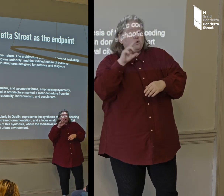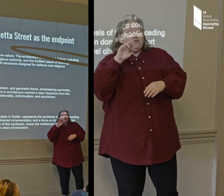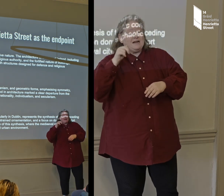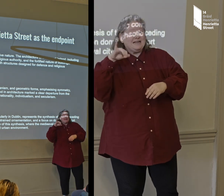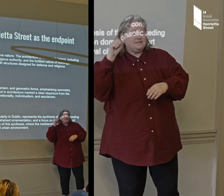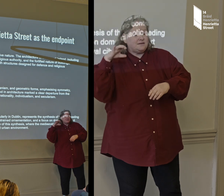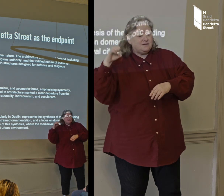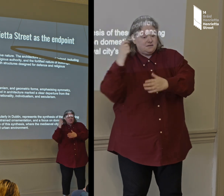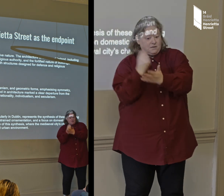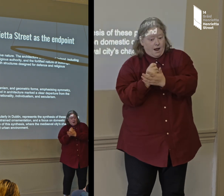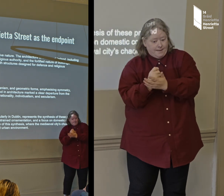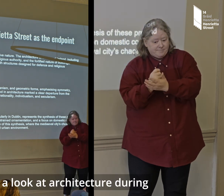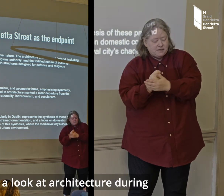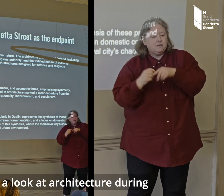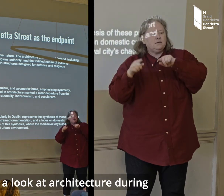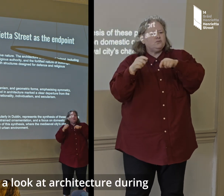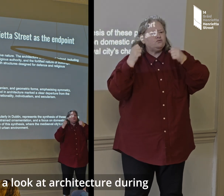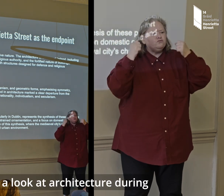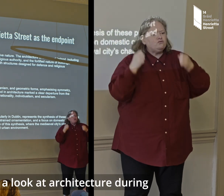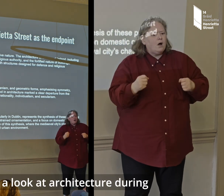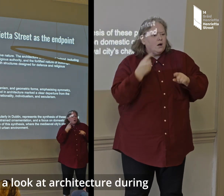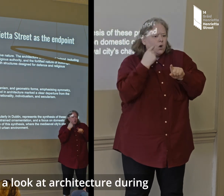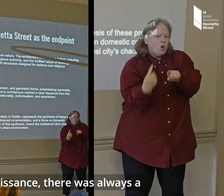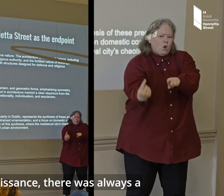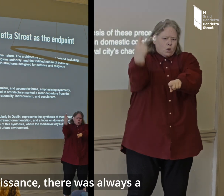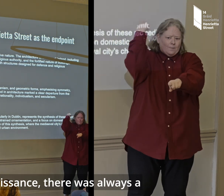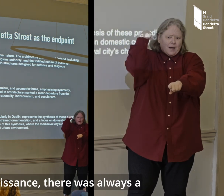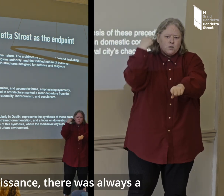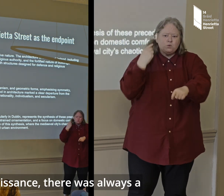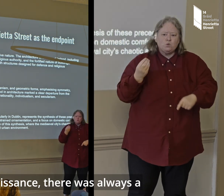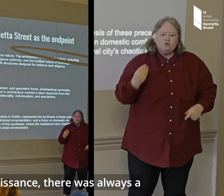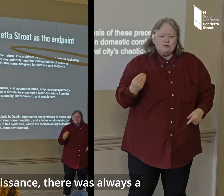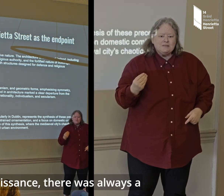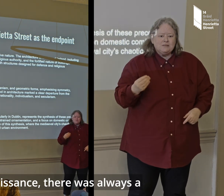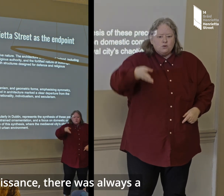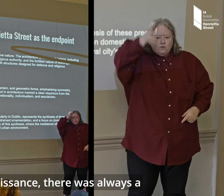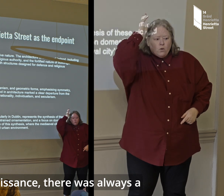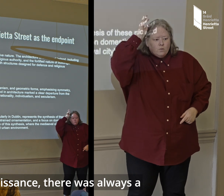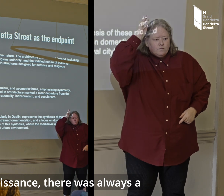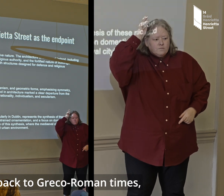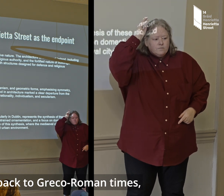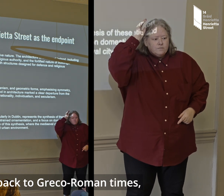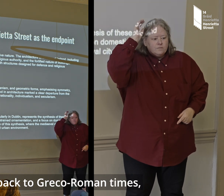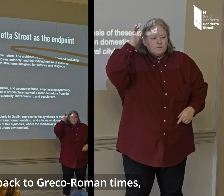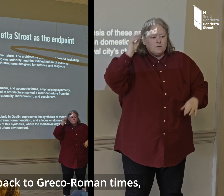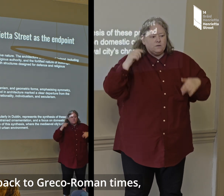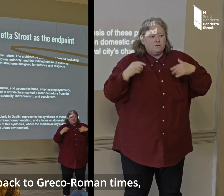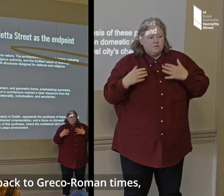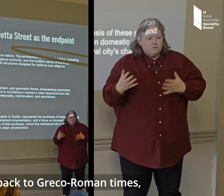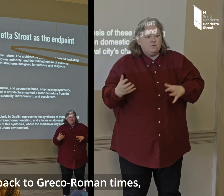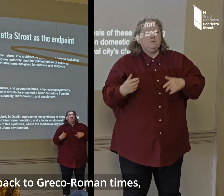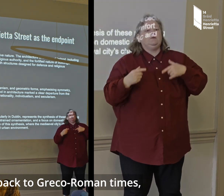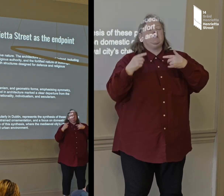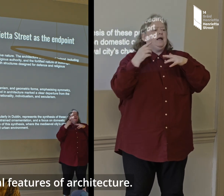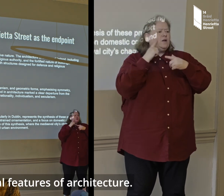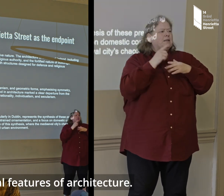there. If we have a look at architecture during the Renaissance, there was always a harking back to